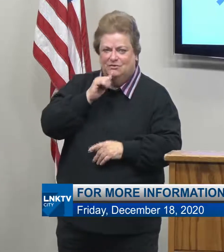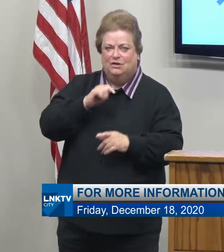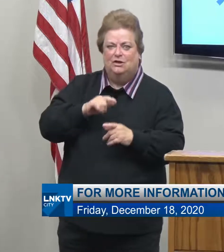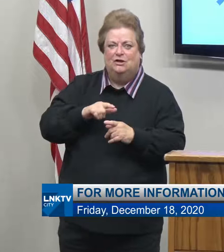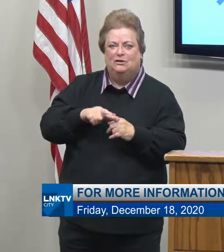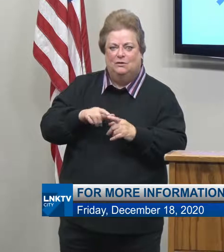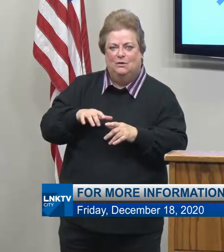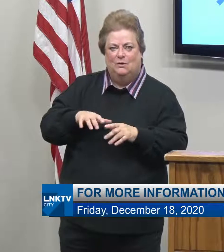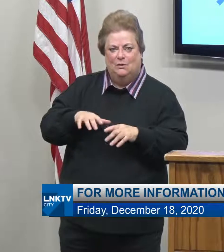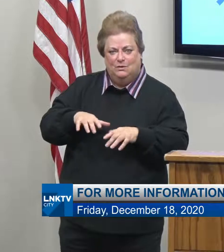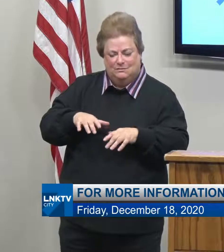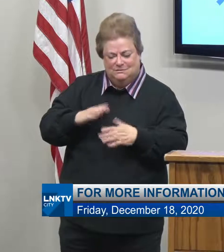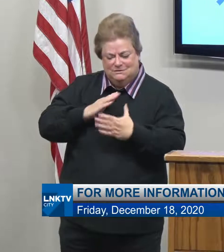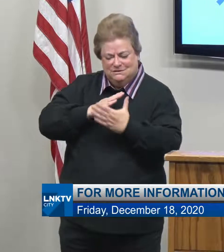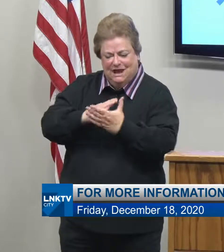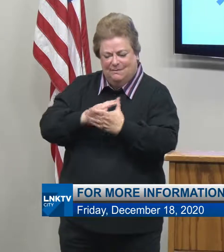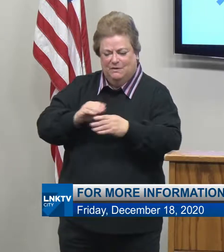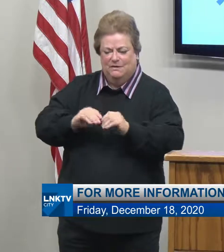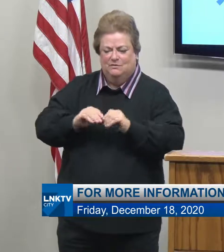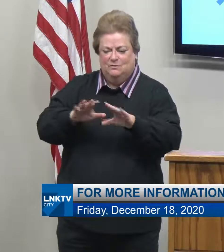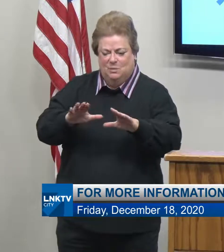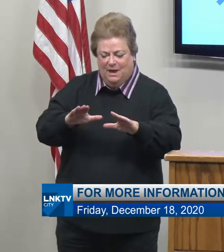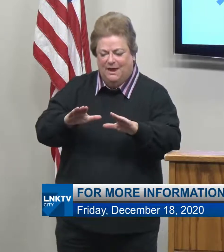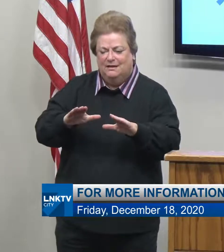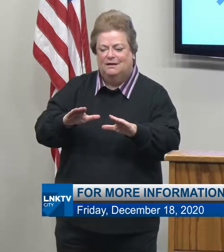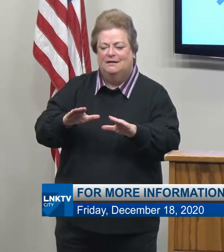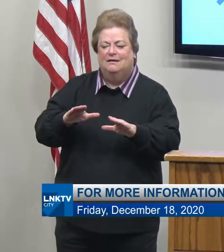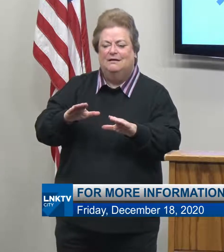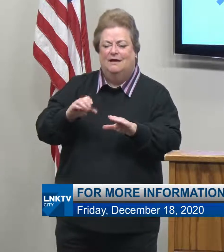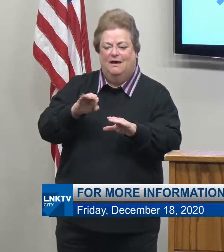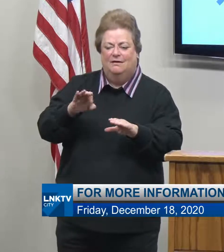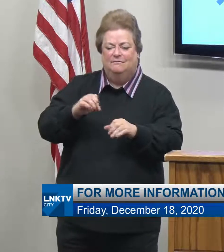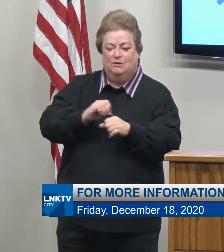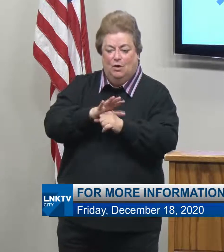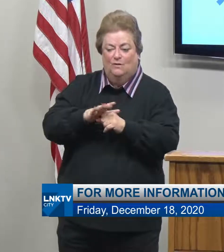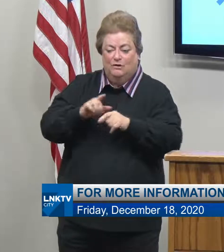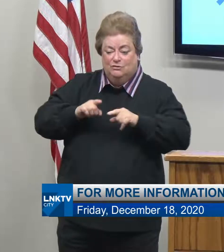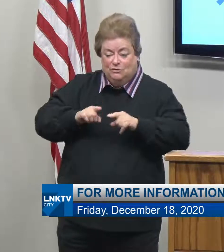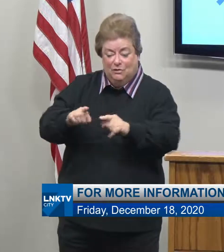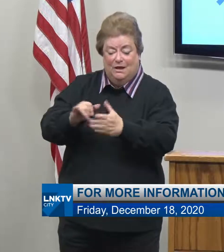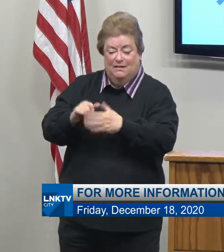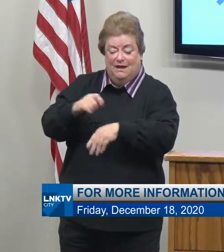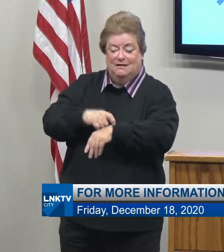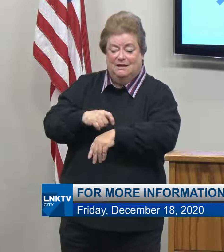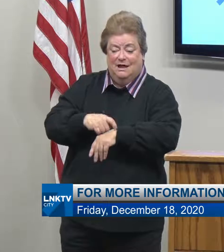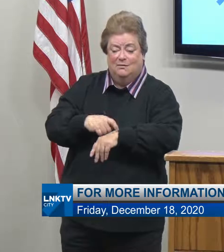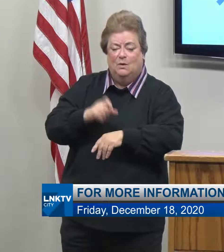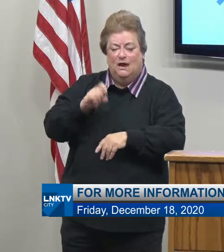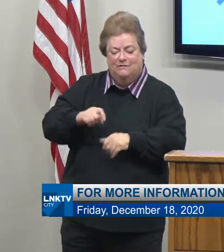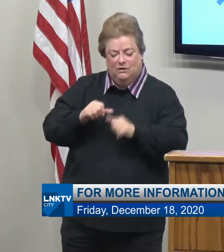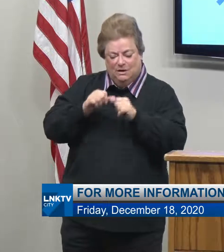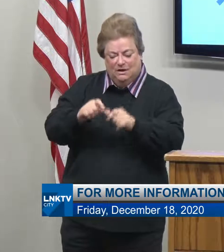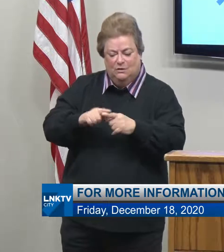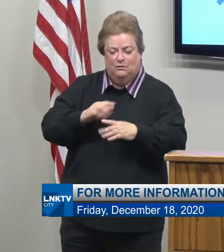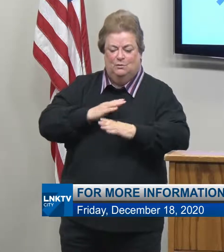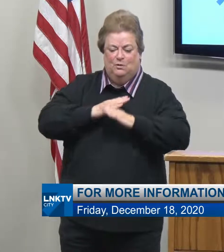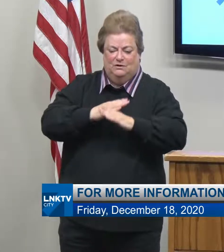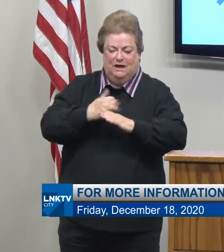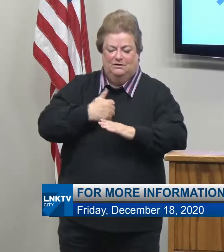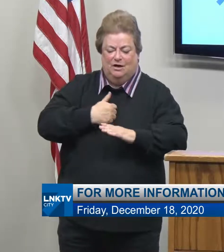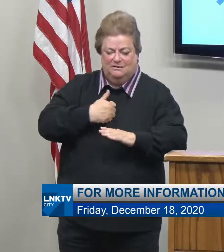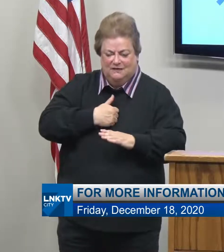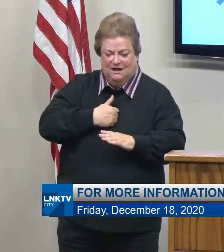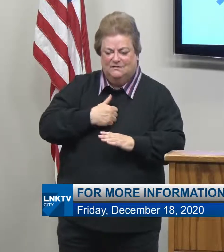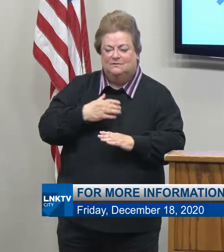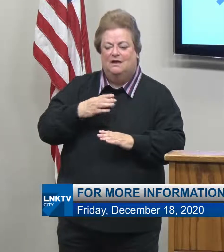the spread of the virus during the meantime. We must continue to protect ourselves, our loved ones, and others